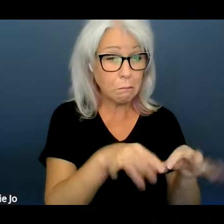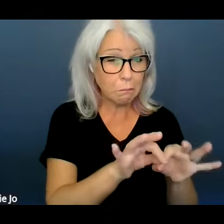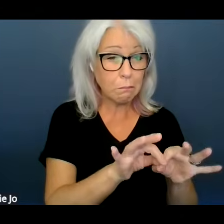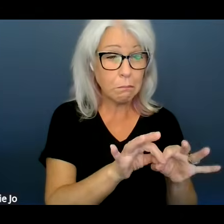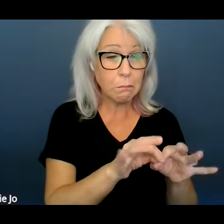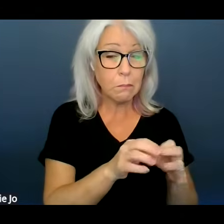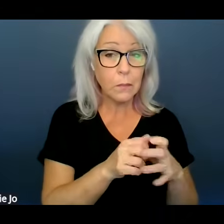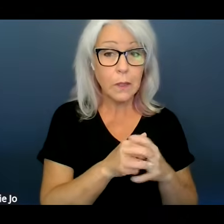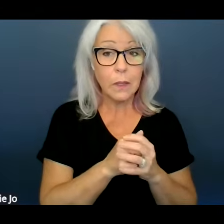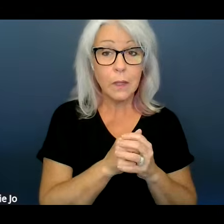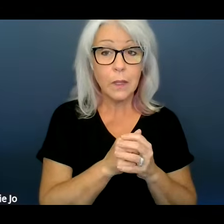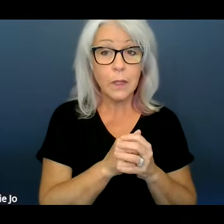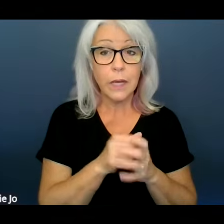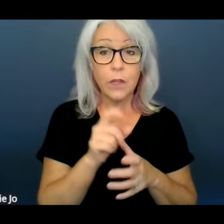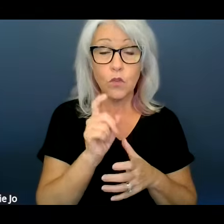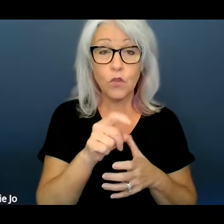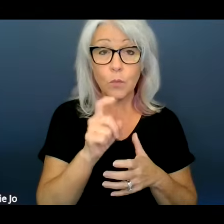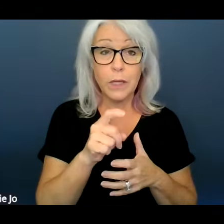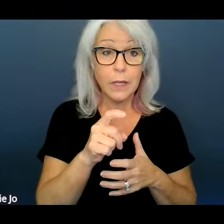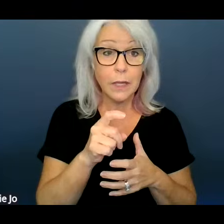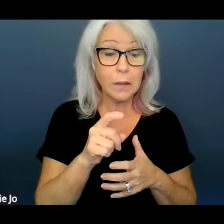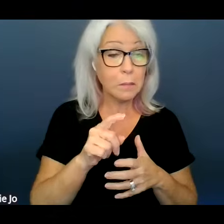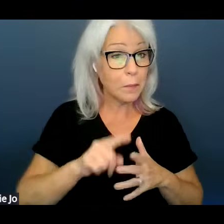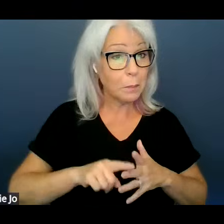and deserves to be upfront.